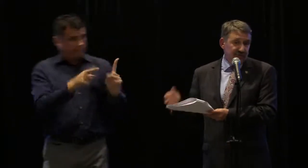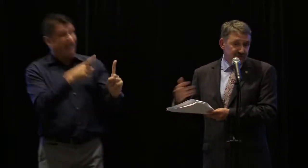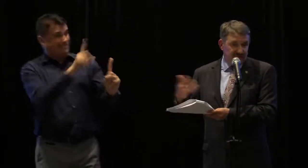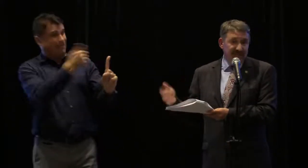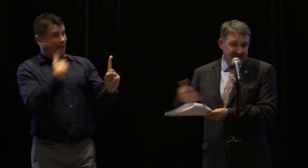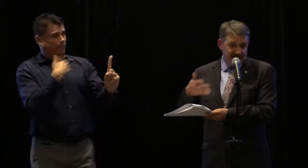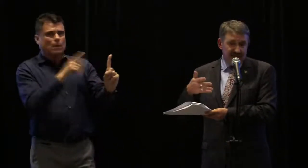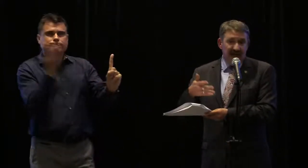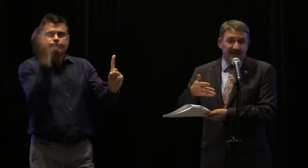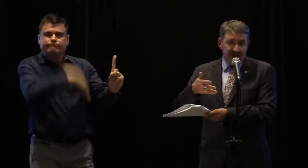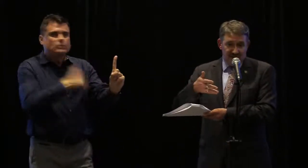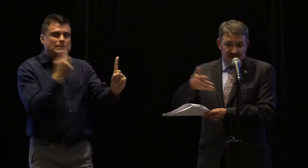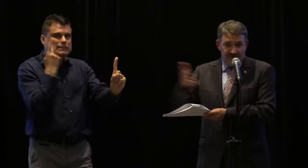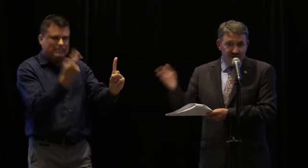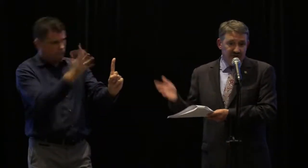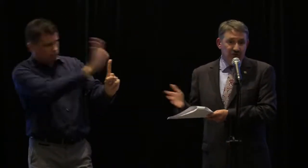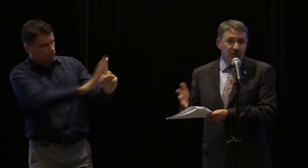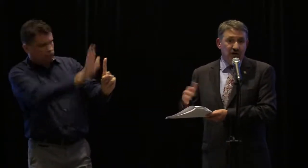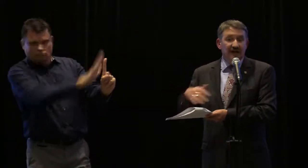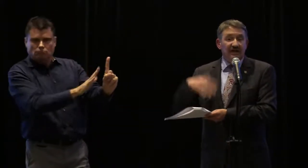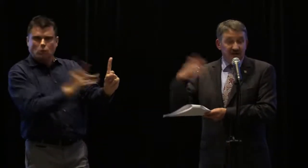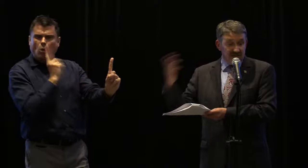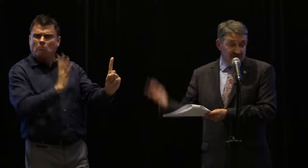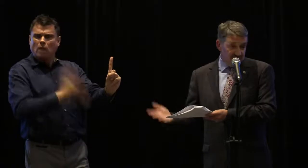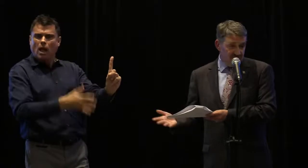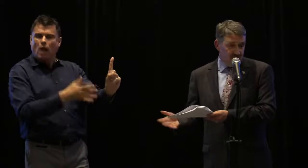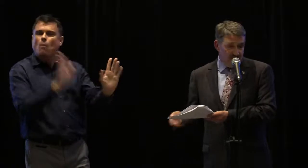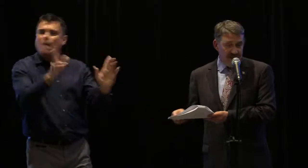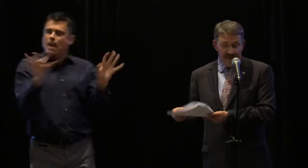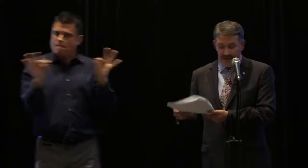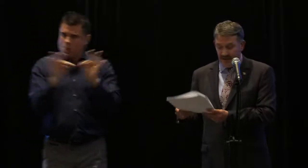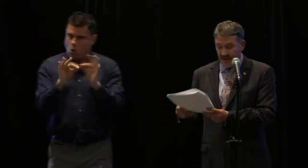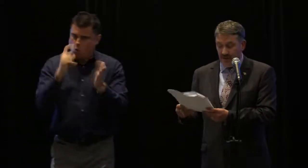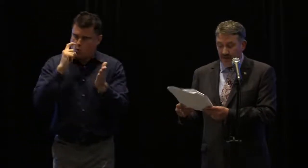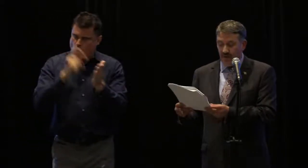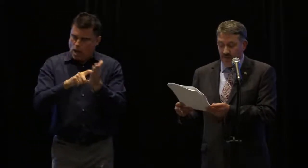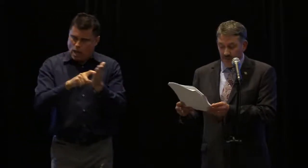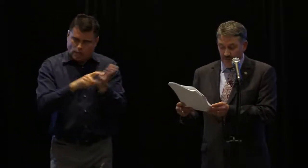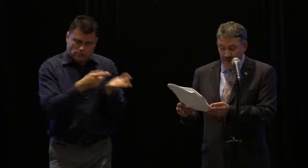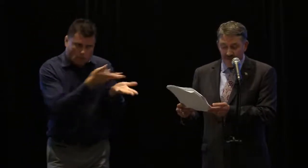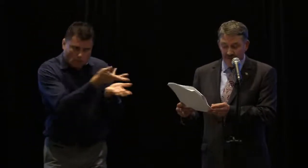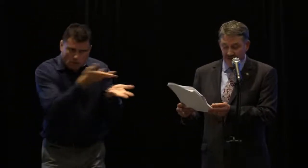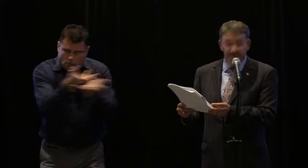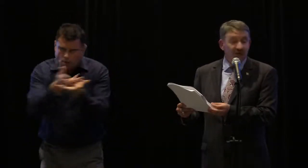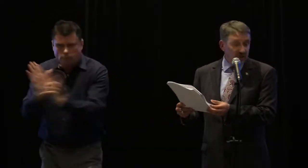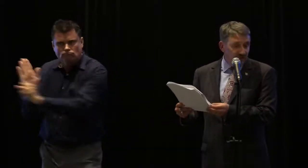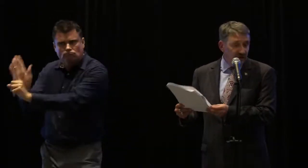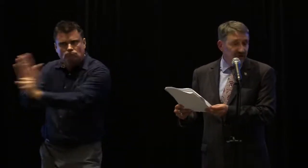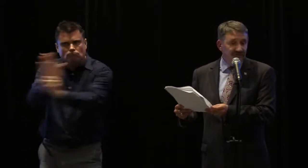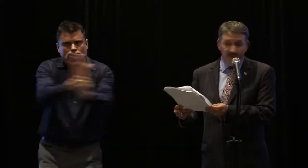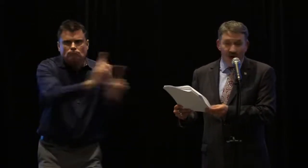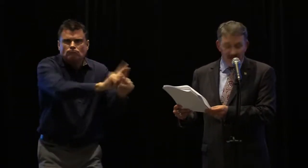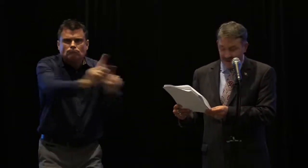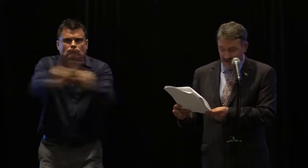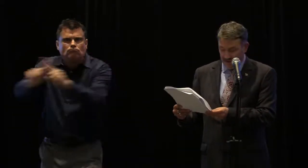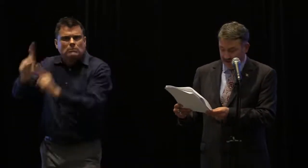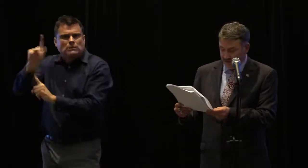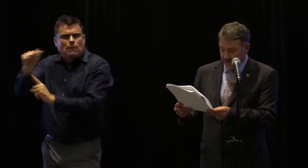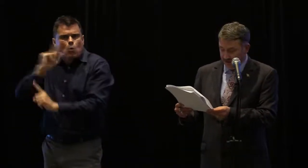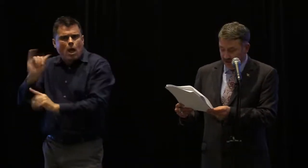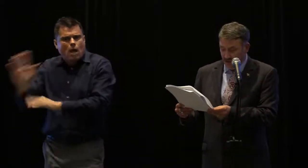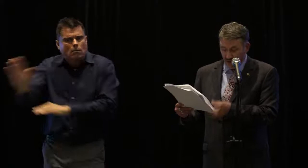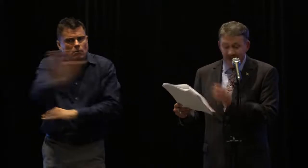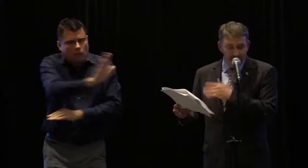to listen and speak to and consult with members of the community from all